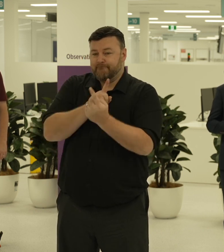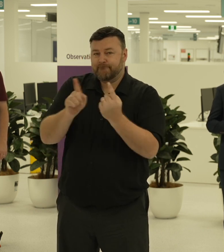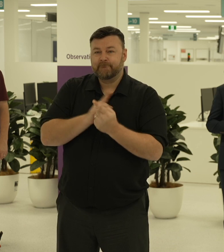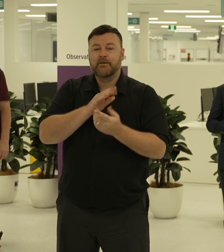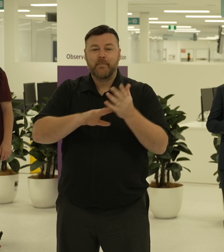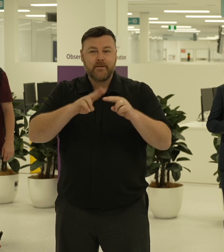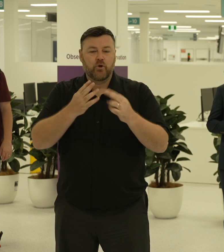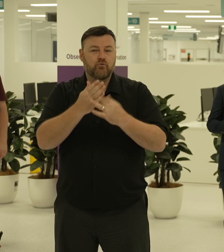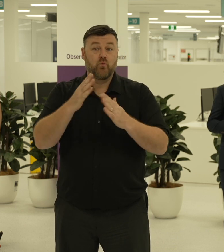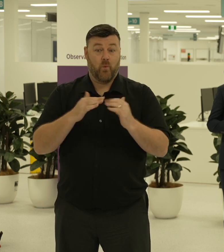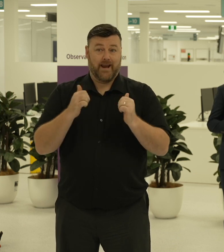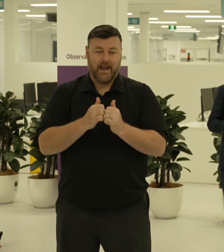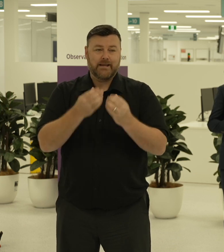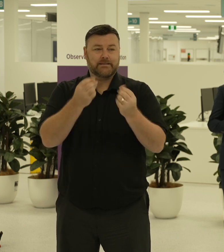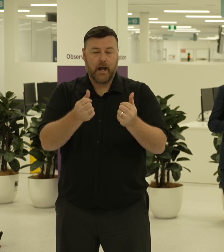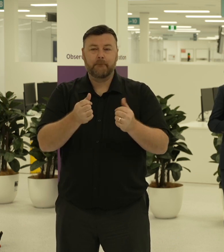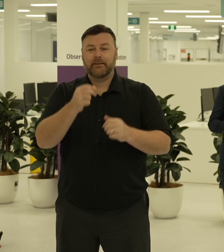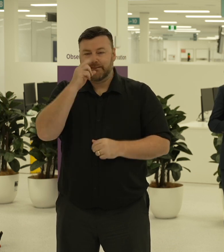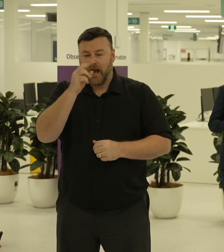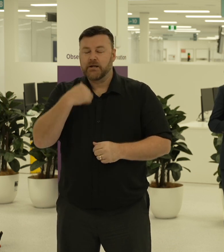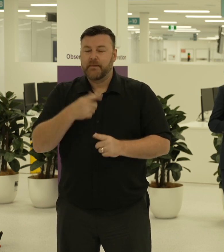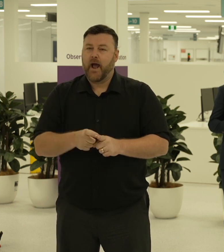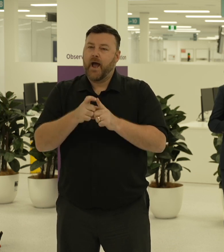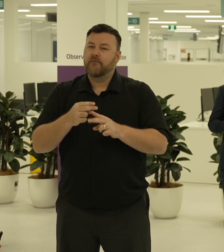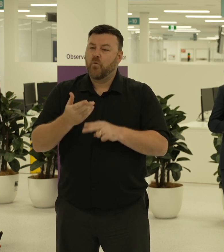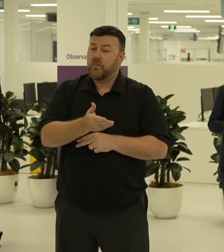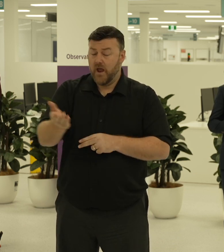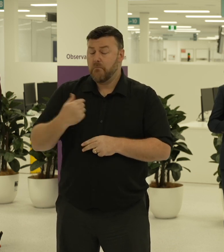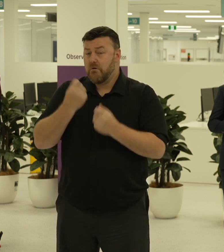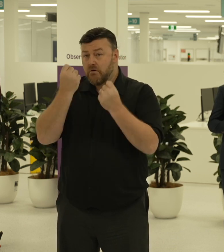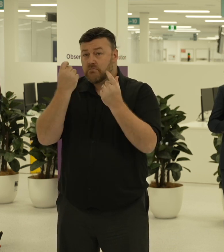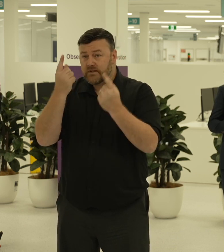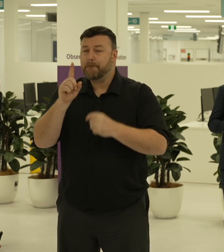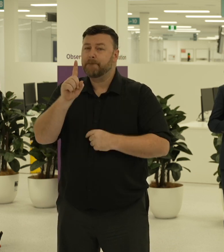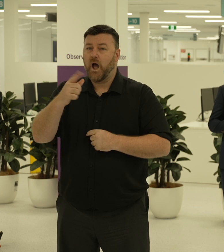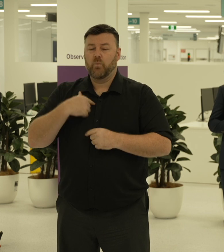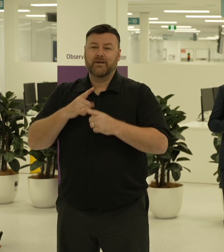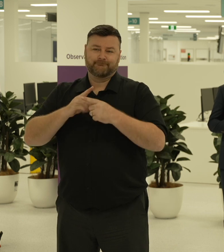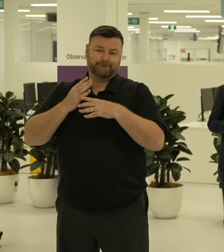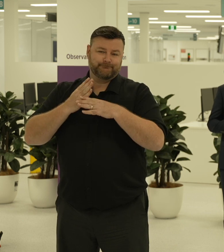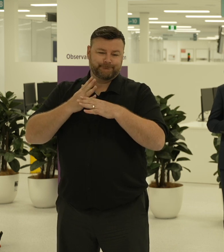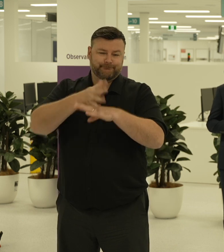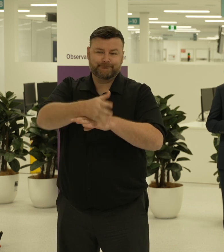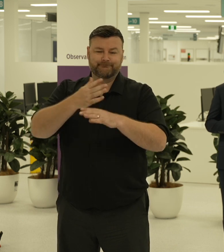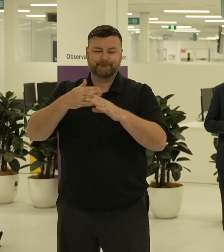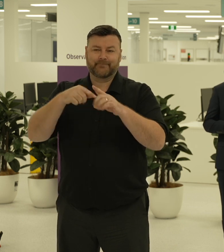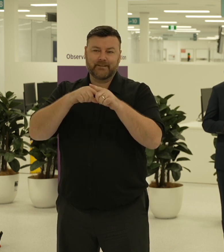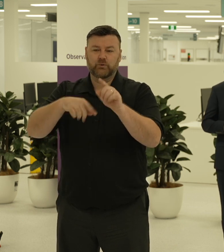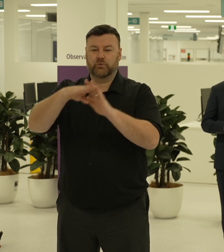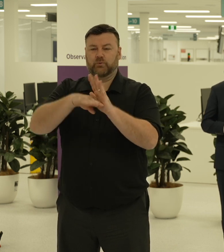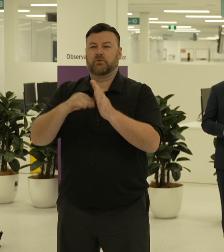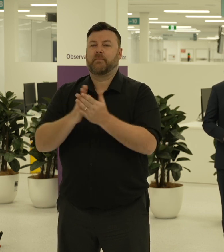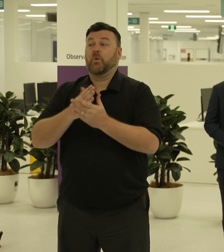kids, that's been tough, but these are the efforts we need to continue to make to ensure that we keep our schools open in a very